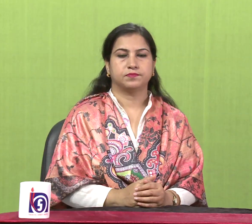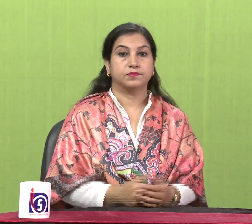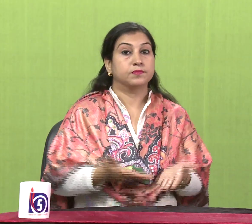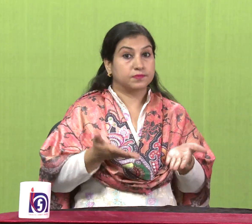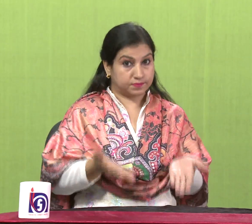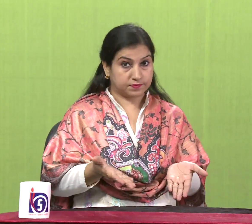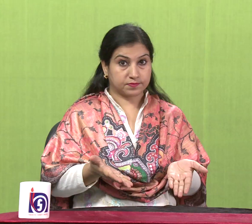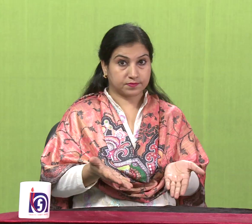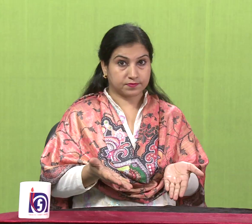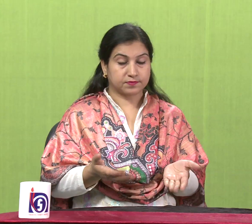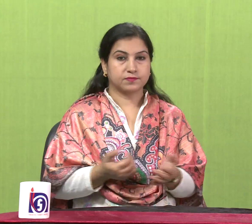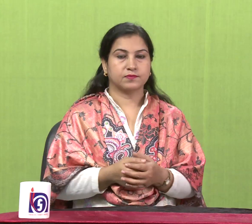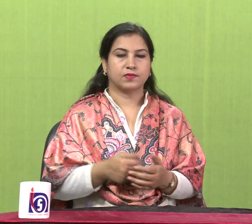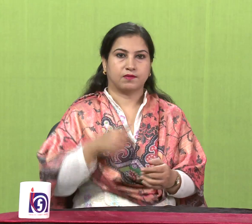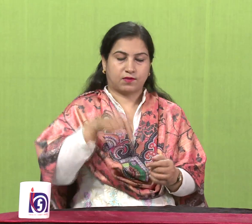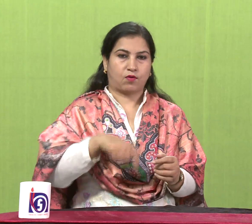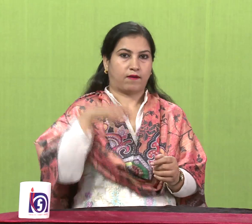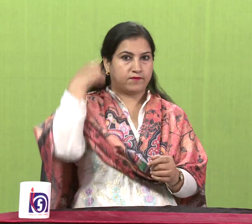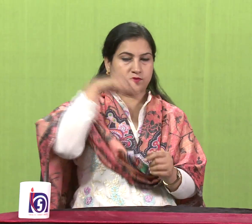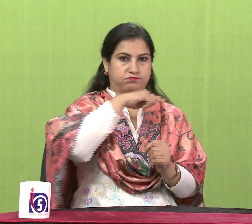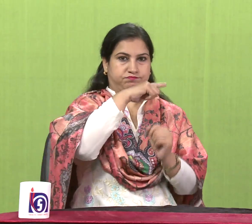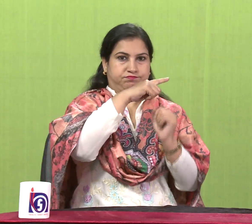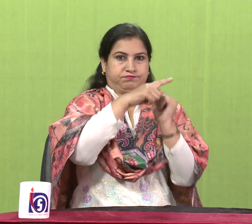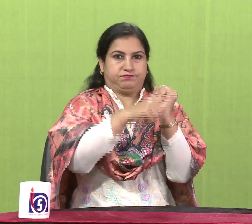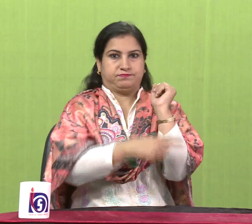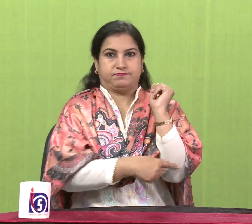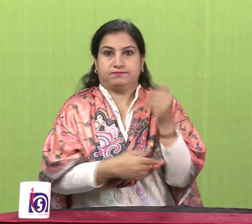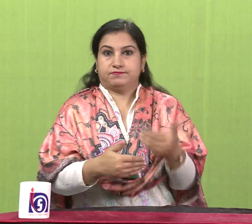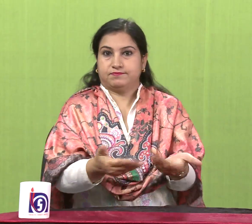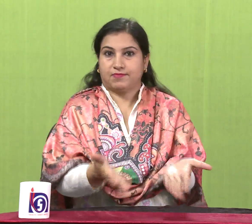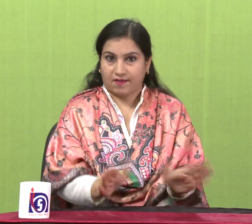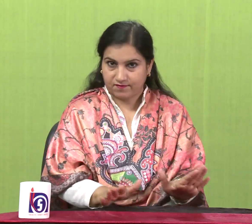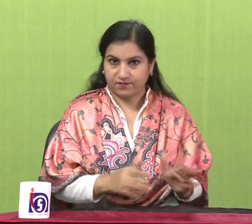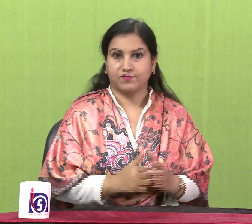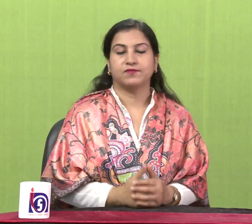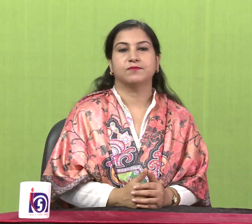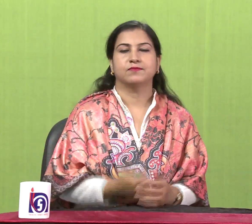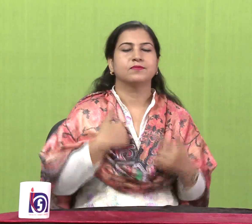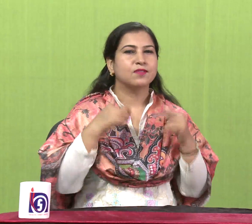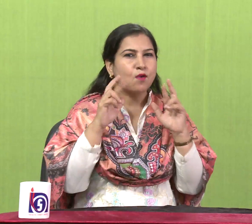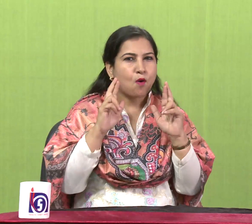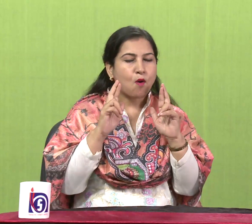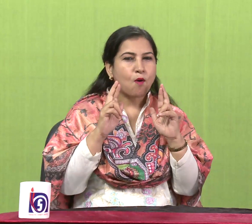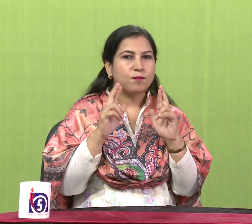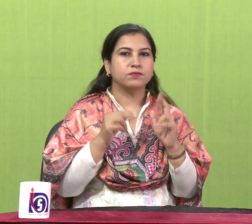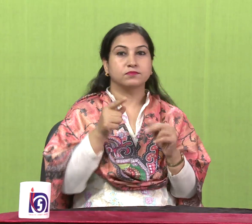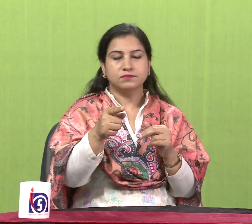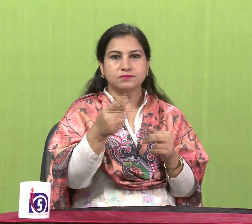With this, we have reached the end of today's lesson. I hope you liked watching